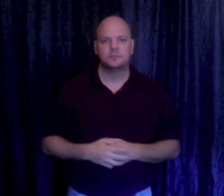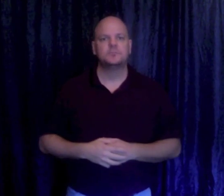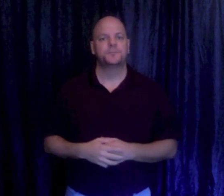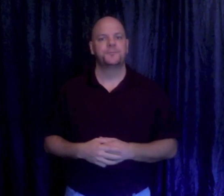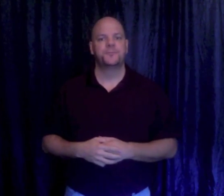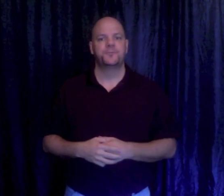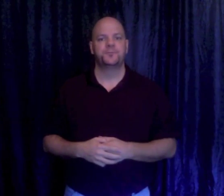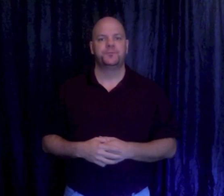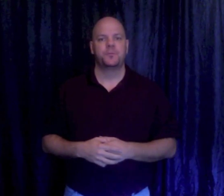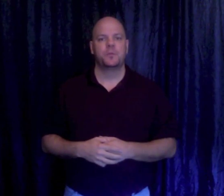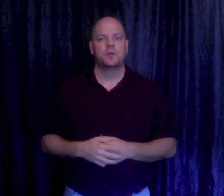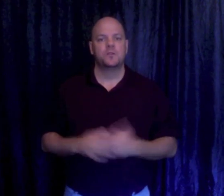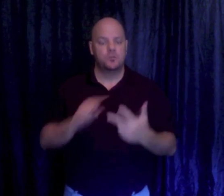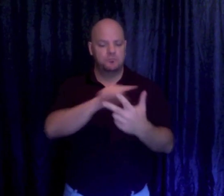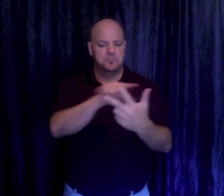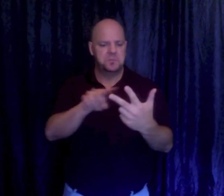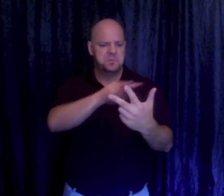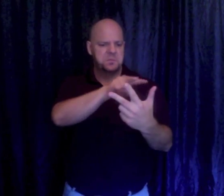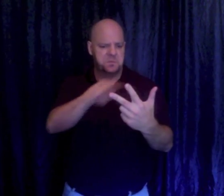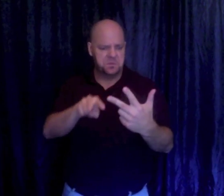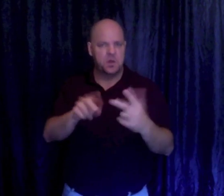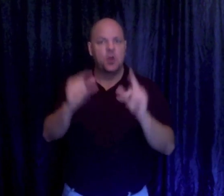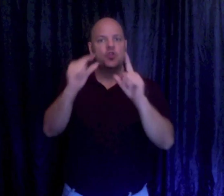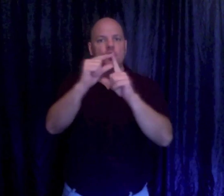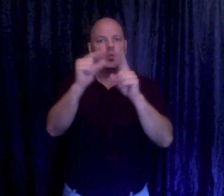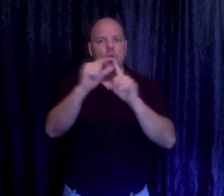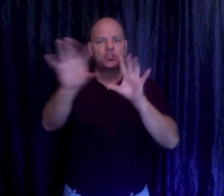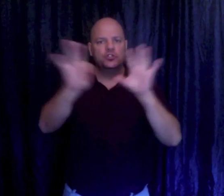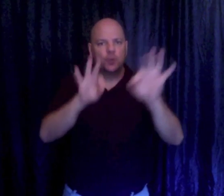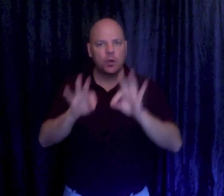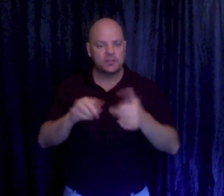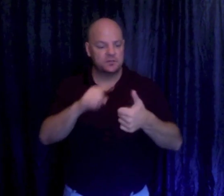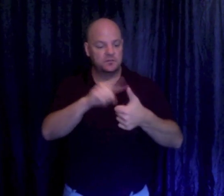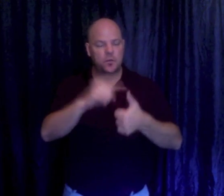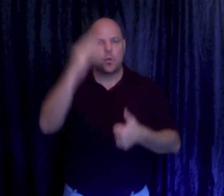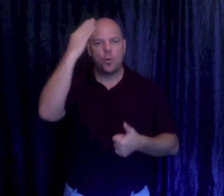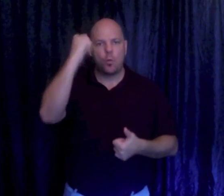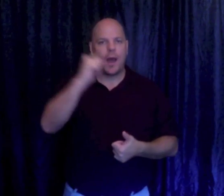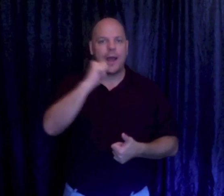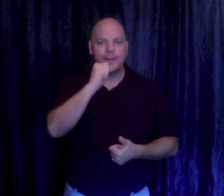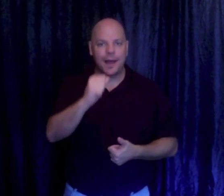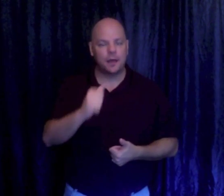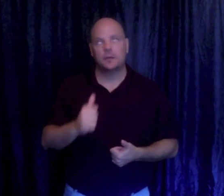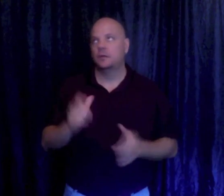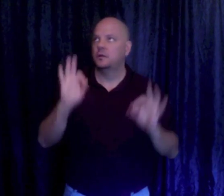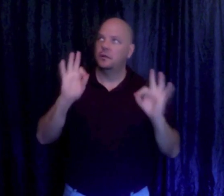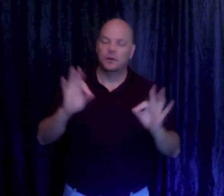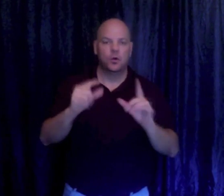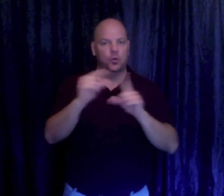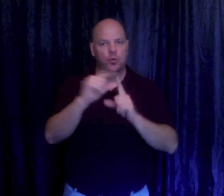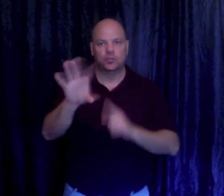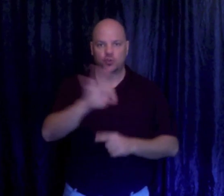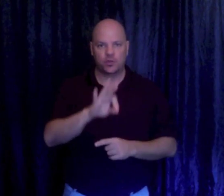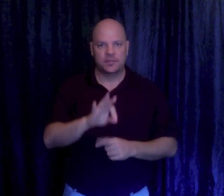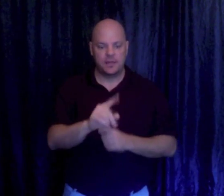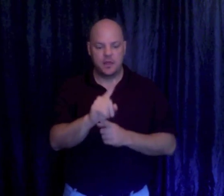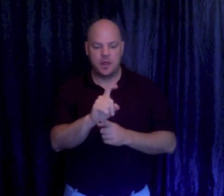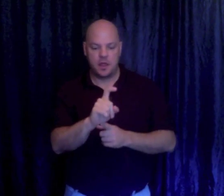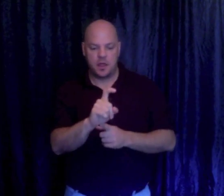I looked at the words they picked. Why not? Which I thought was a great word choice. And that little question tag, the wiggly phone,